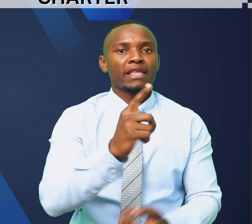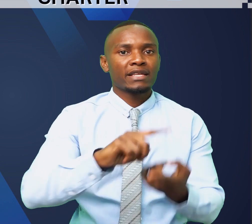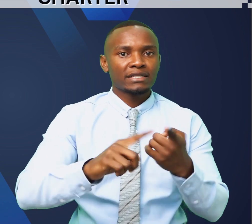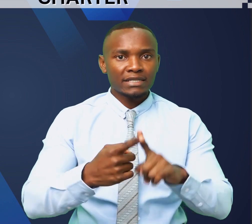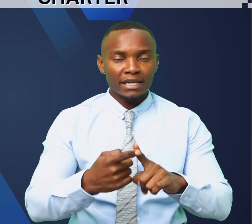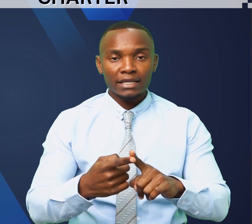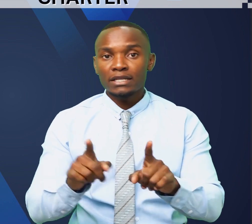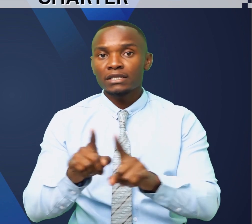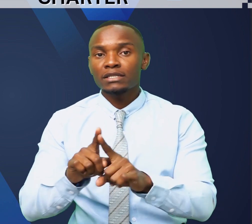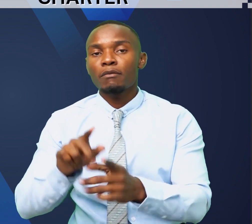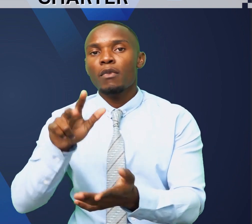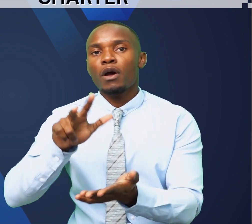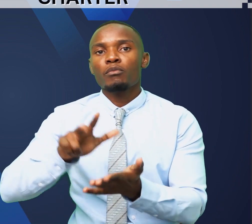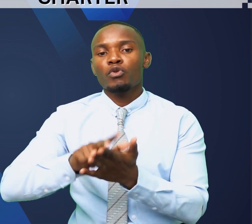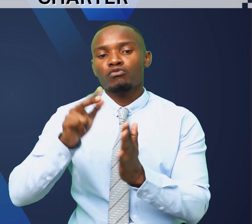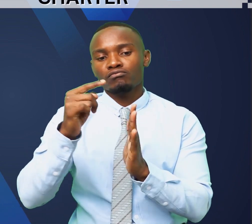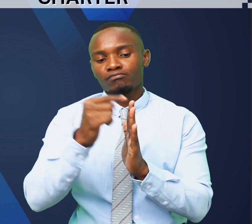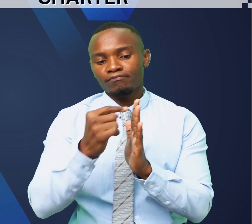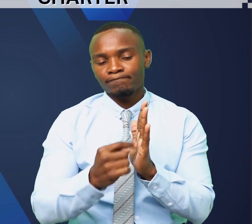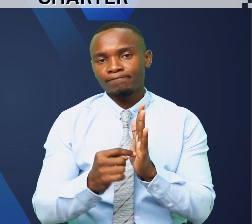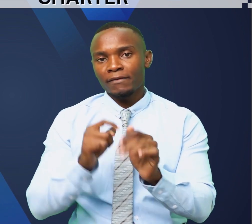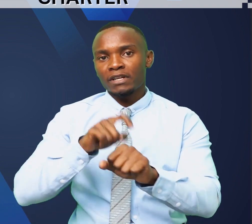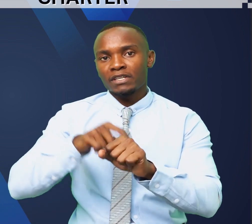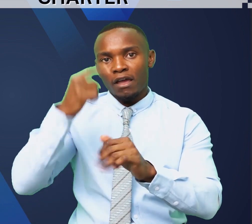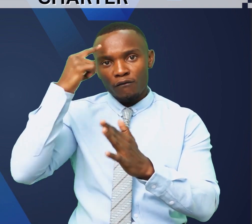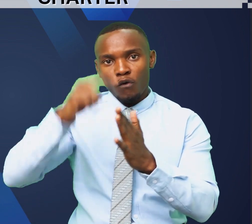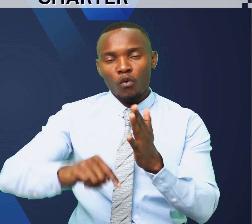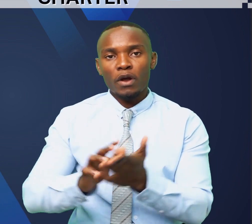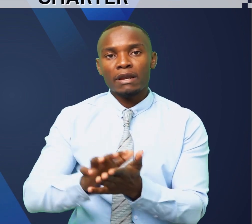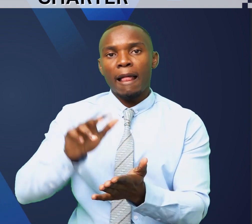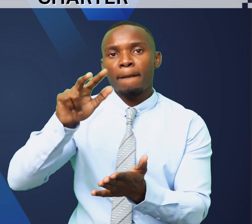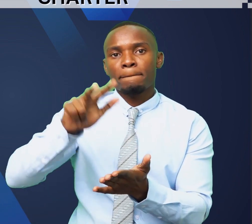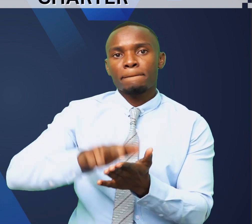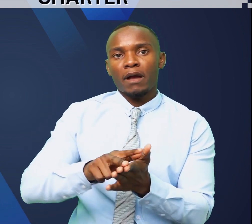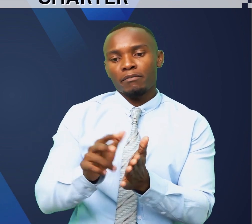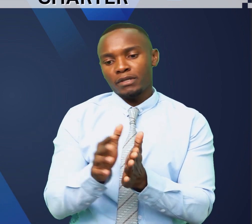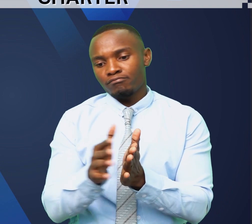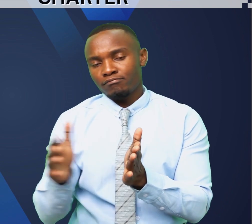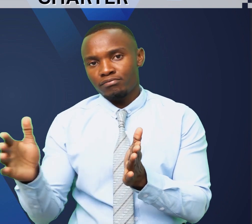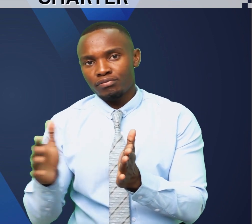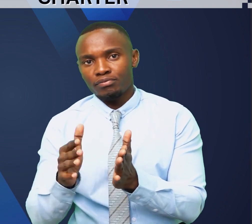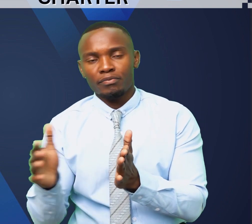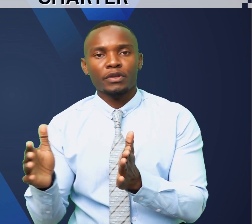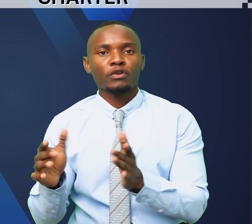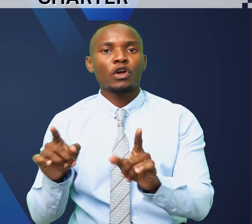or approved specification during the permit validity period, and